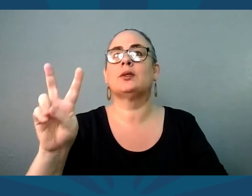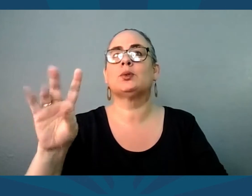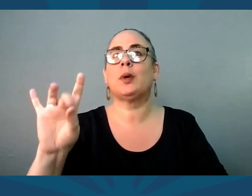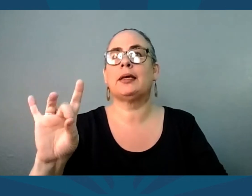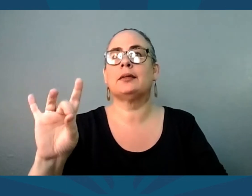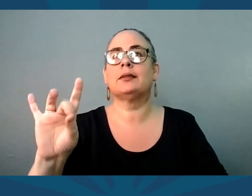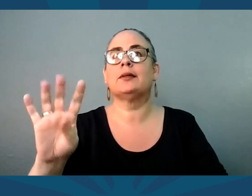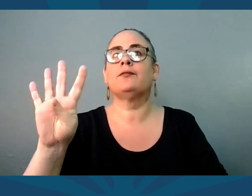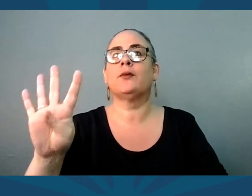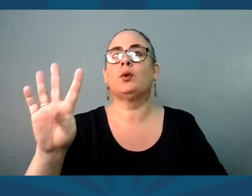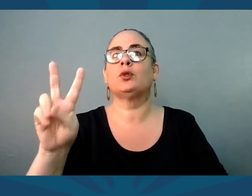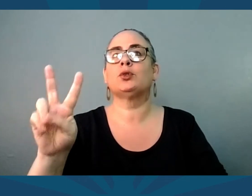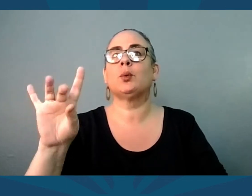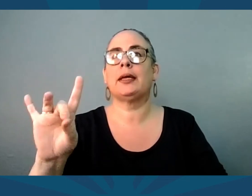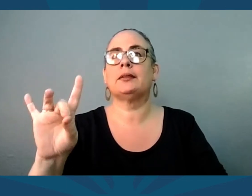TTY